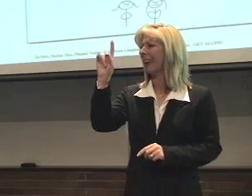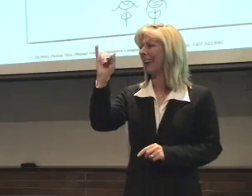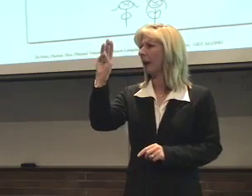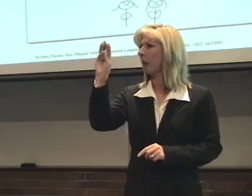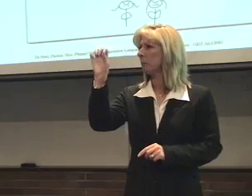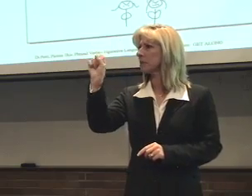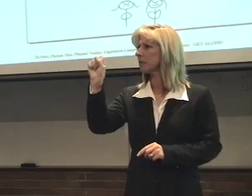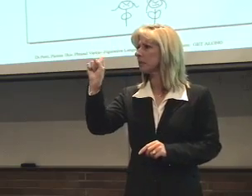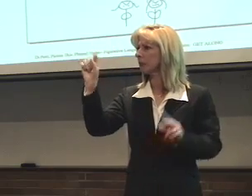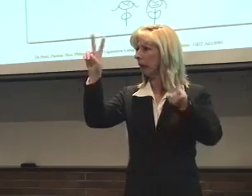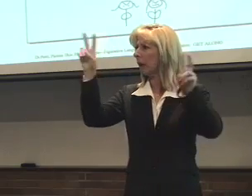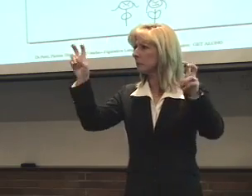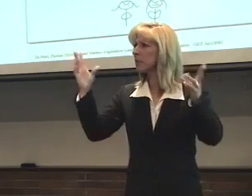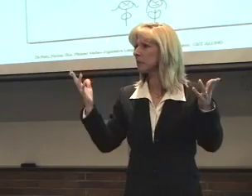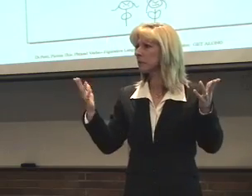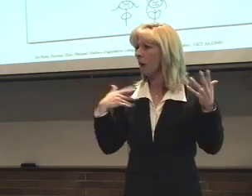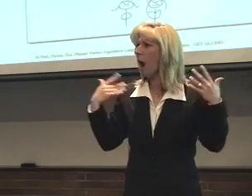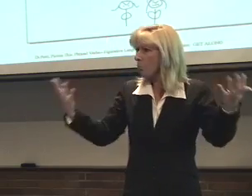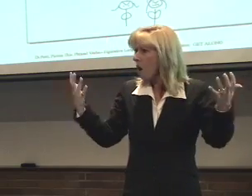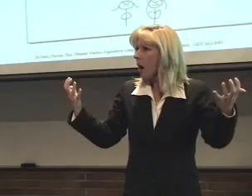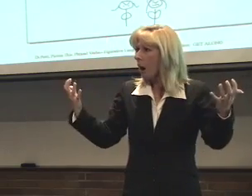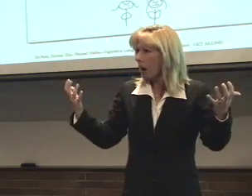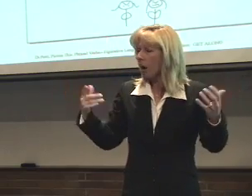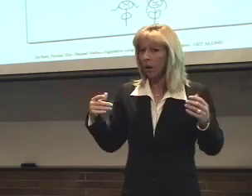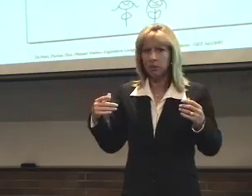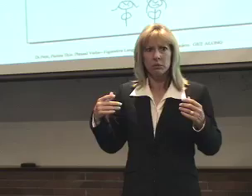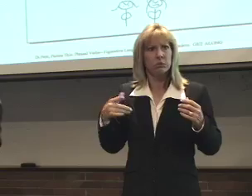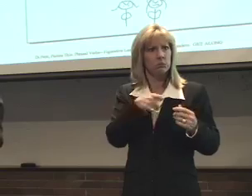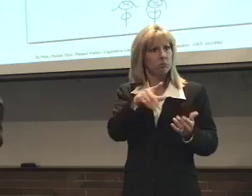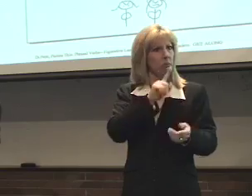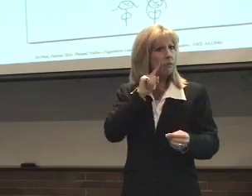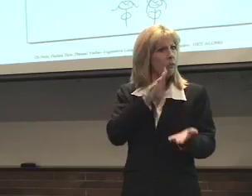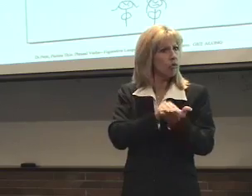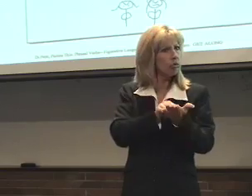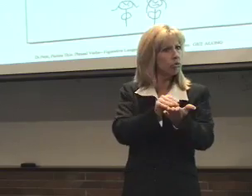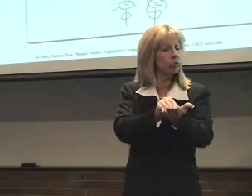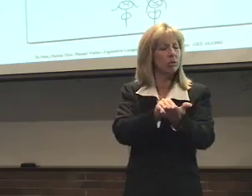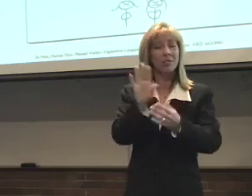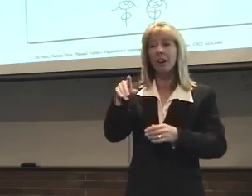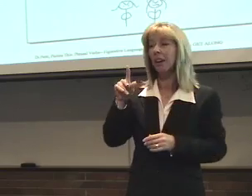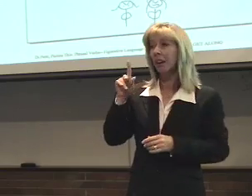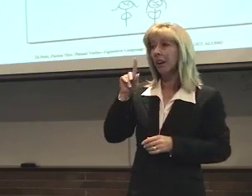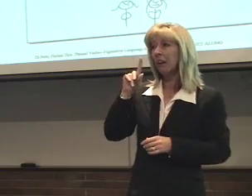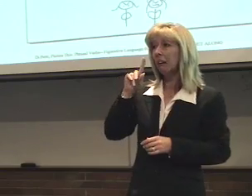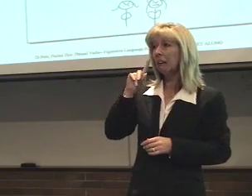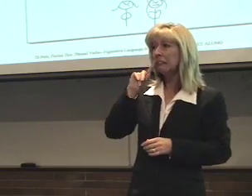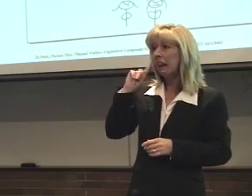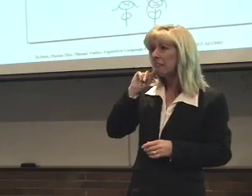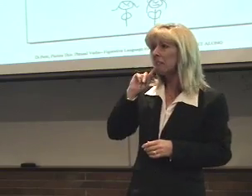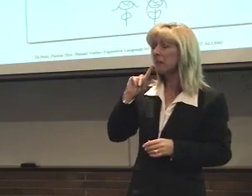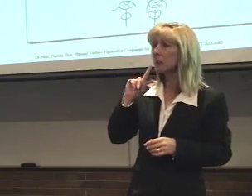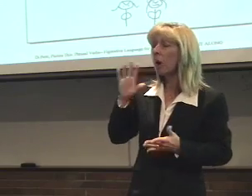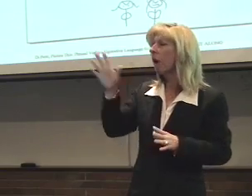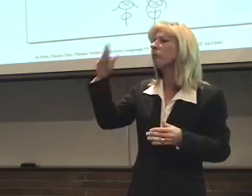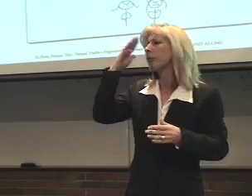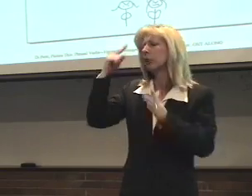little deaf kids, they commonly start off with, you know, we think, you know, it's raining cats and dogs. An idiom